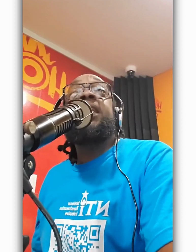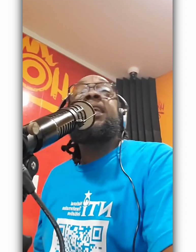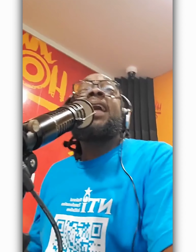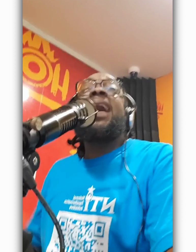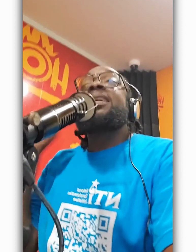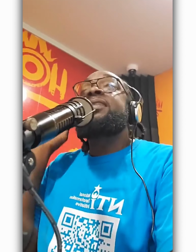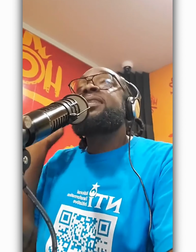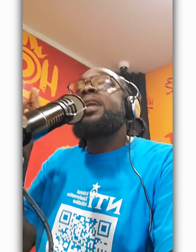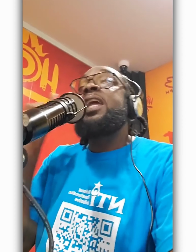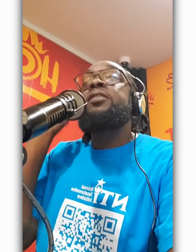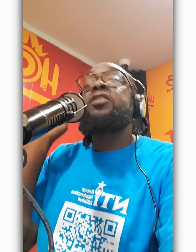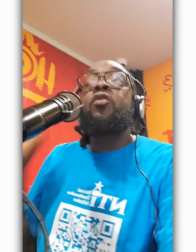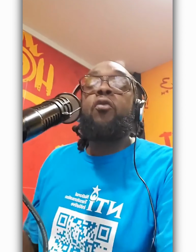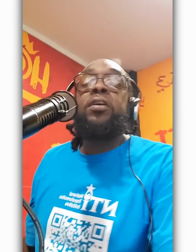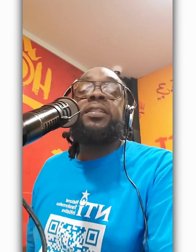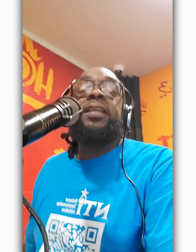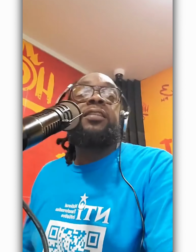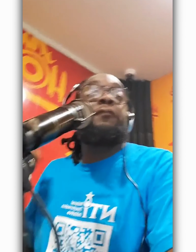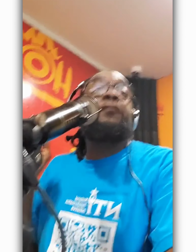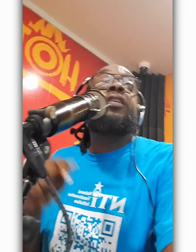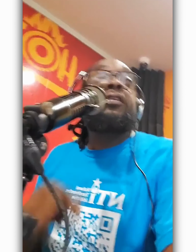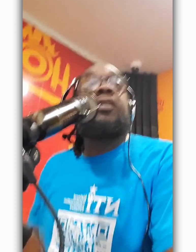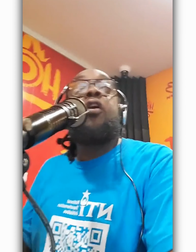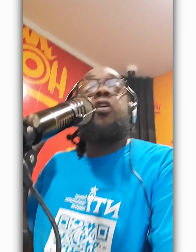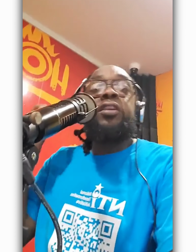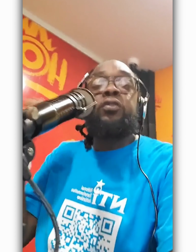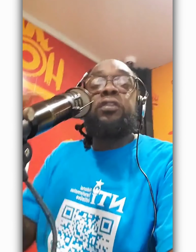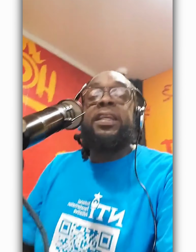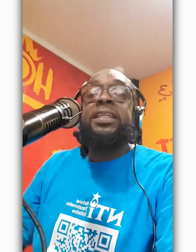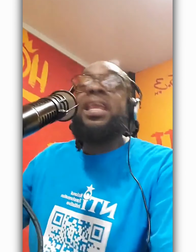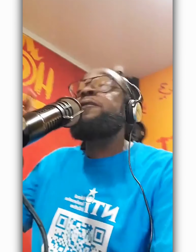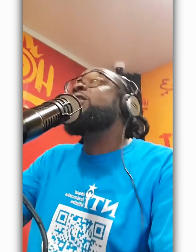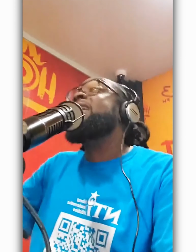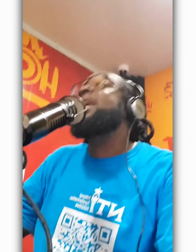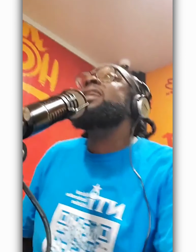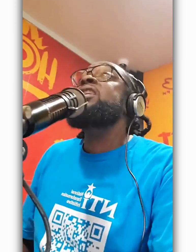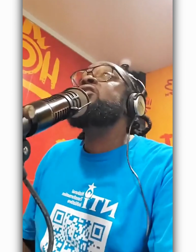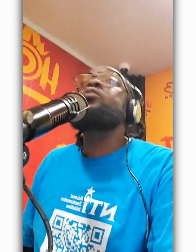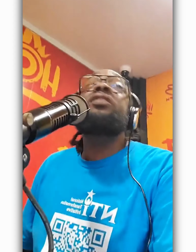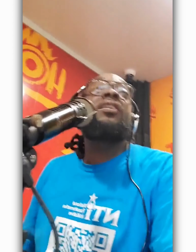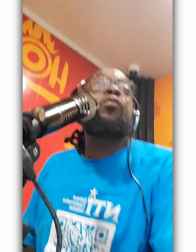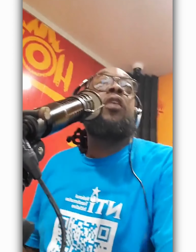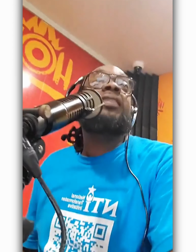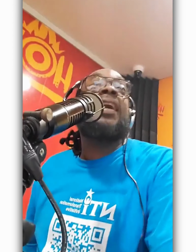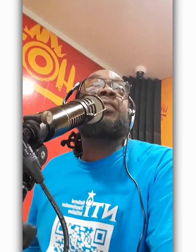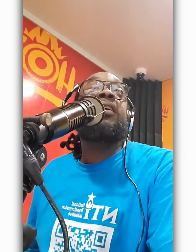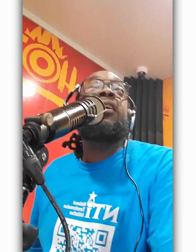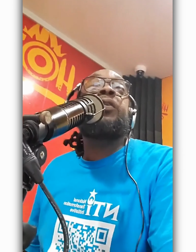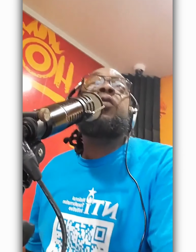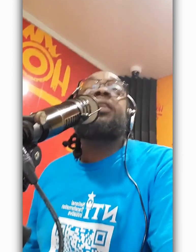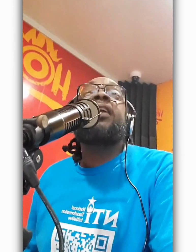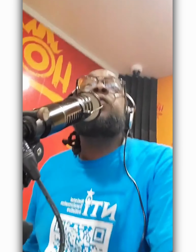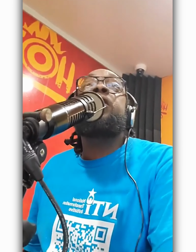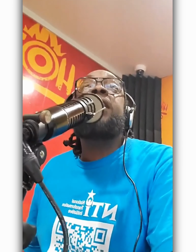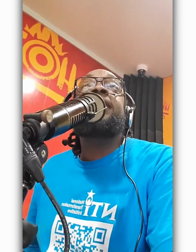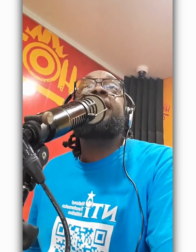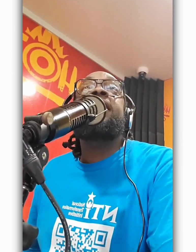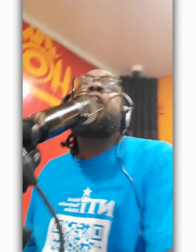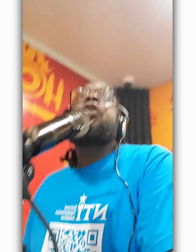nti.org.bb, and sign language course is free. All issues fixed. And if you're getting any issues, just WhatsApp Sluggy. You can put you on to anyone in NTI,